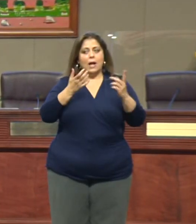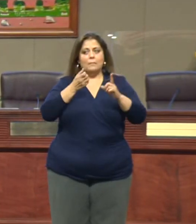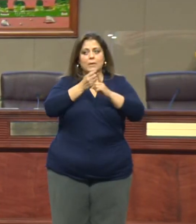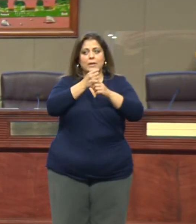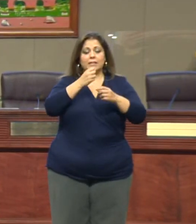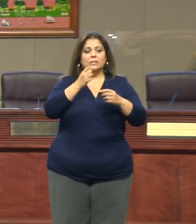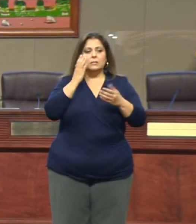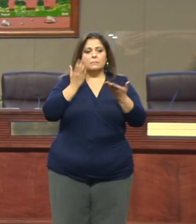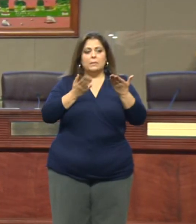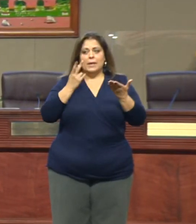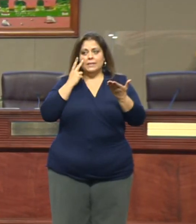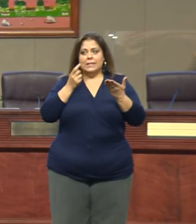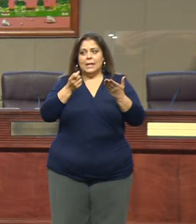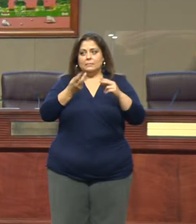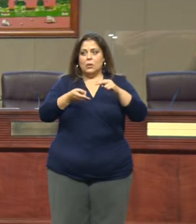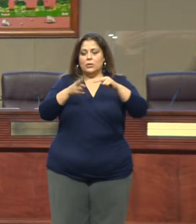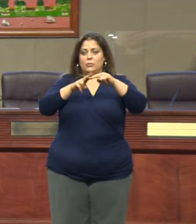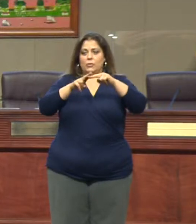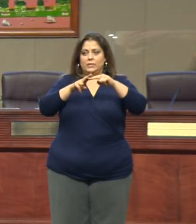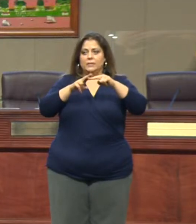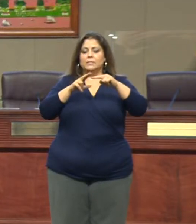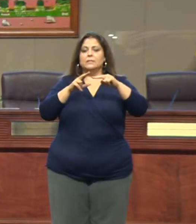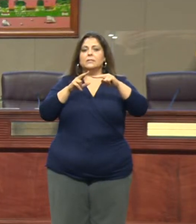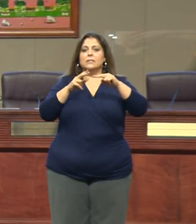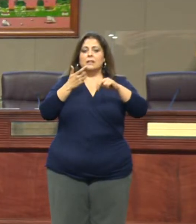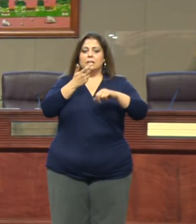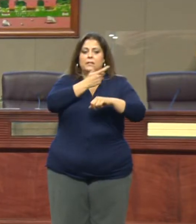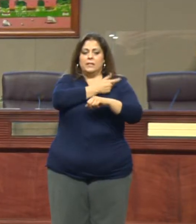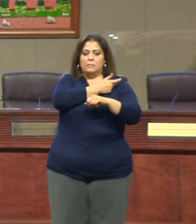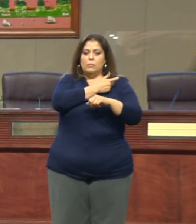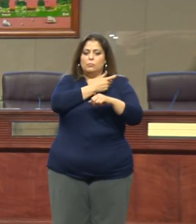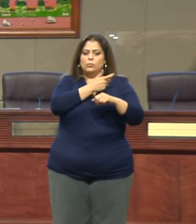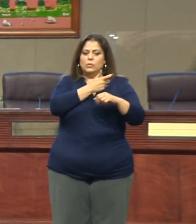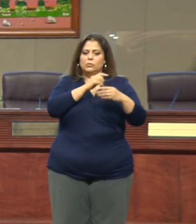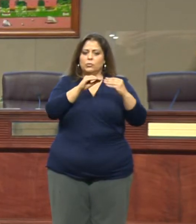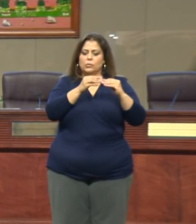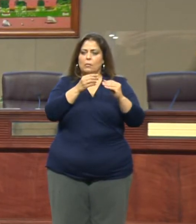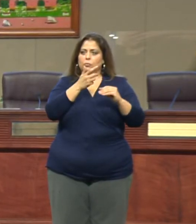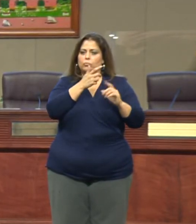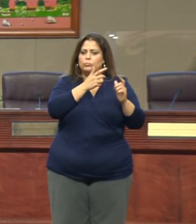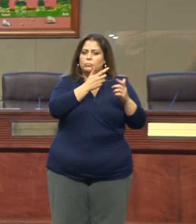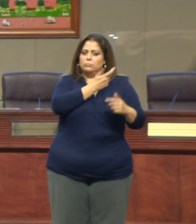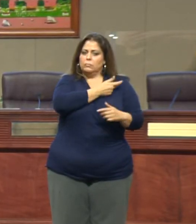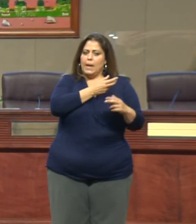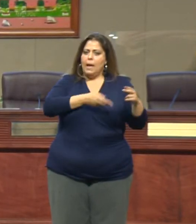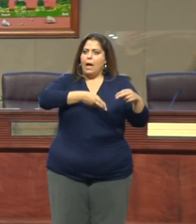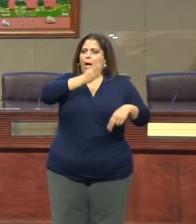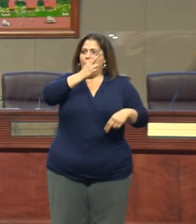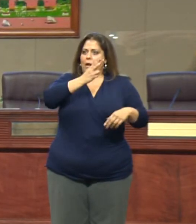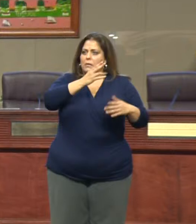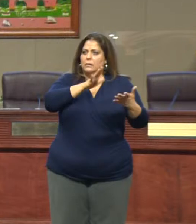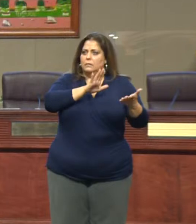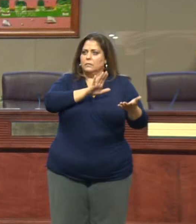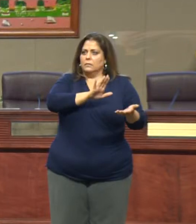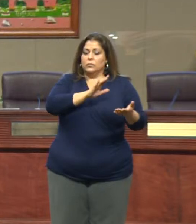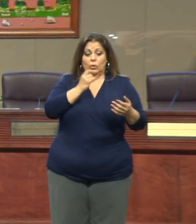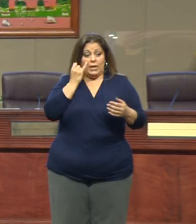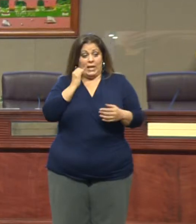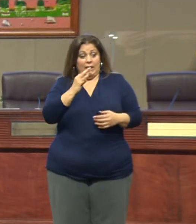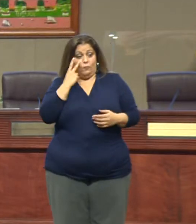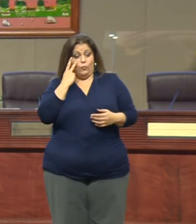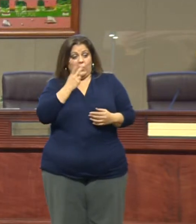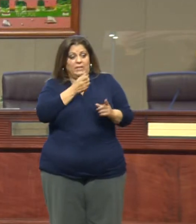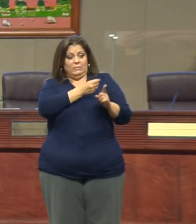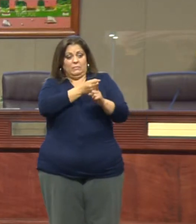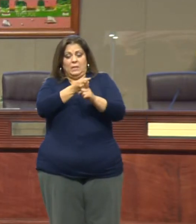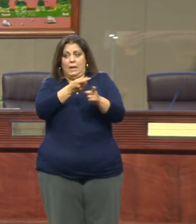see a small increase, but the immunization levels are high. So even if we see cases, what we are trying to